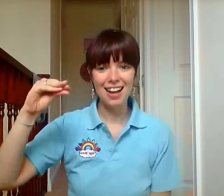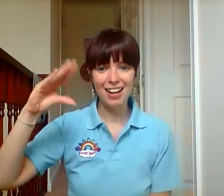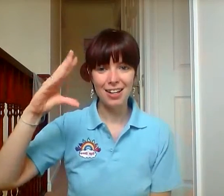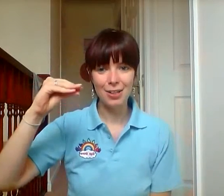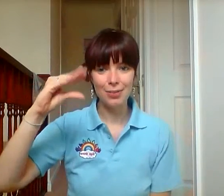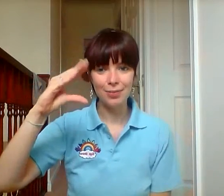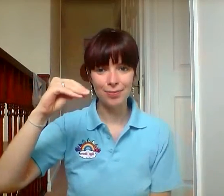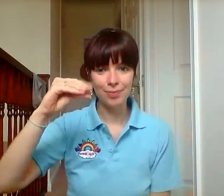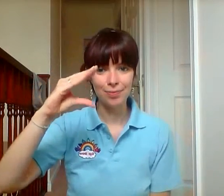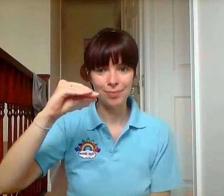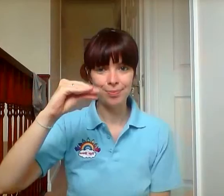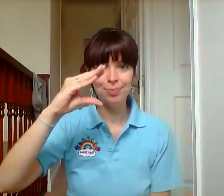duck,